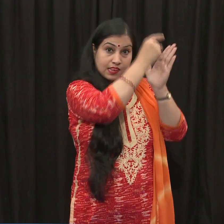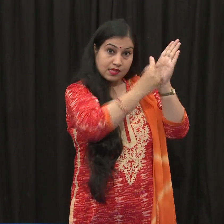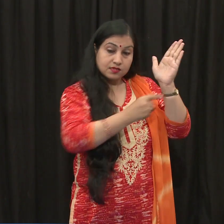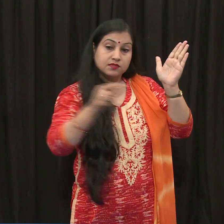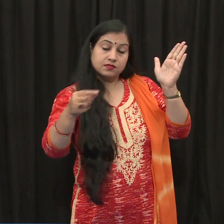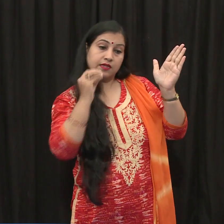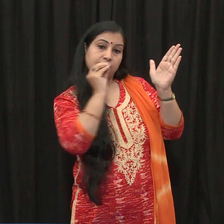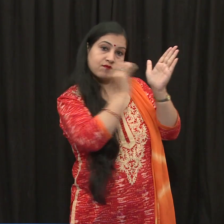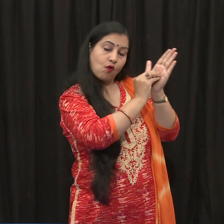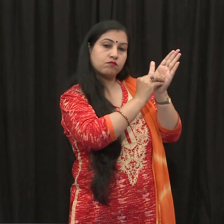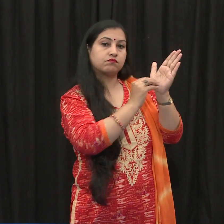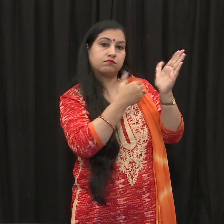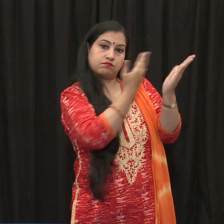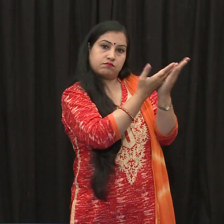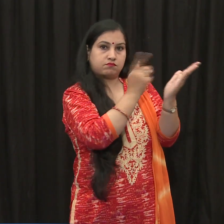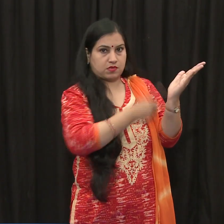This right is everyone